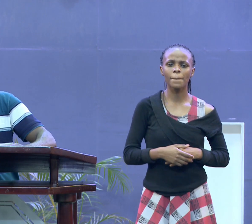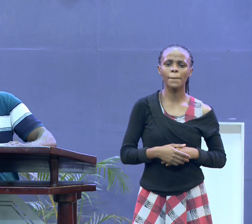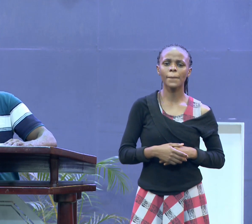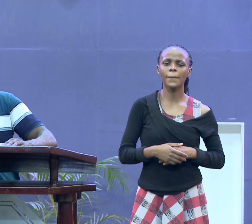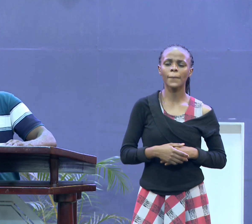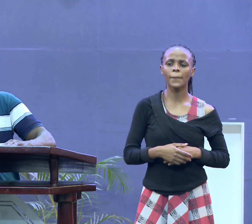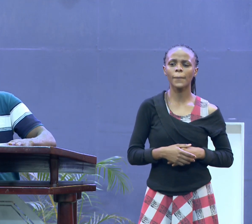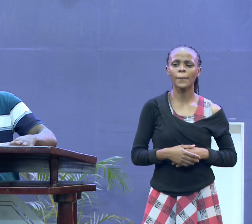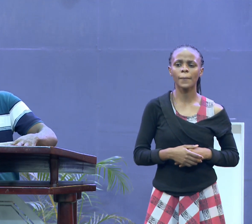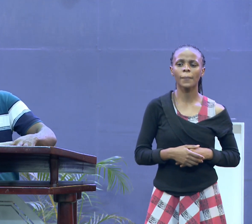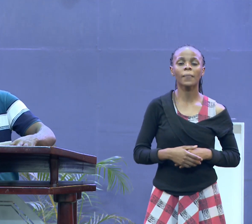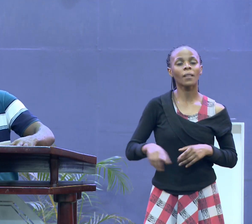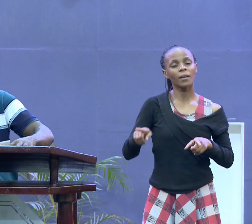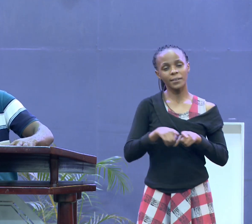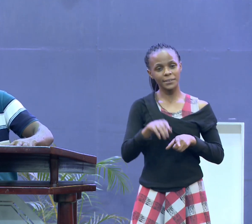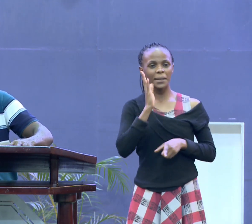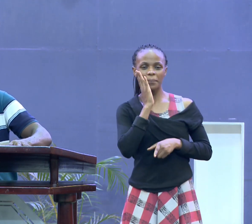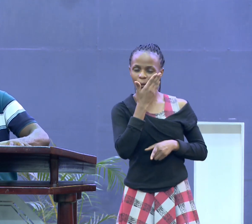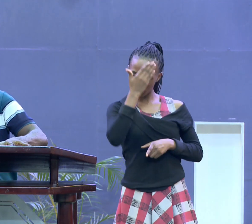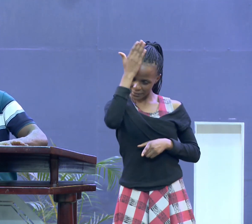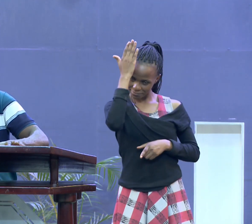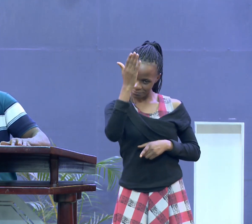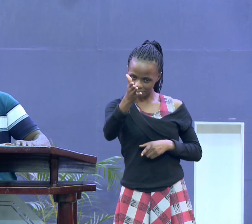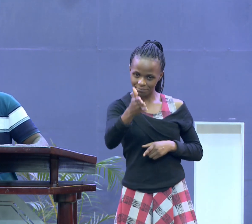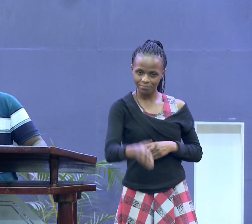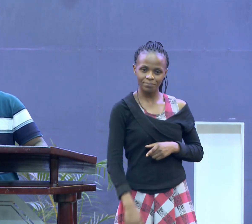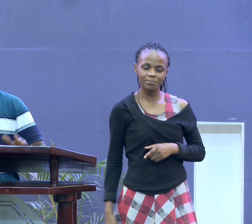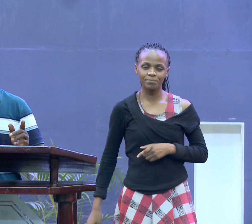And it is, the grace is available. Chisawe chiri.